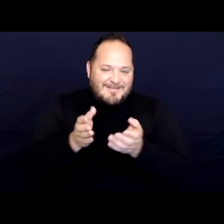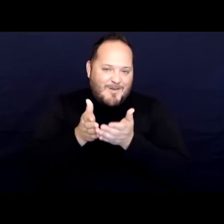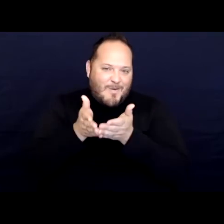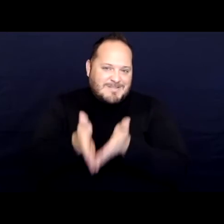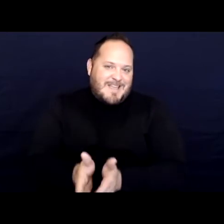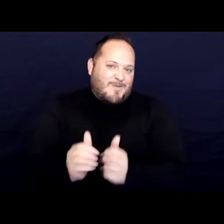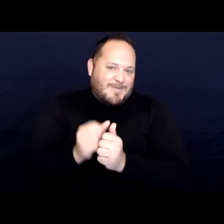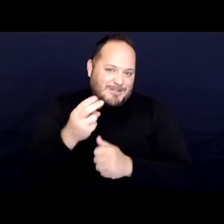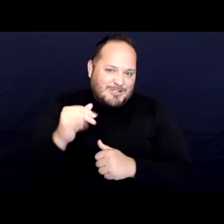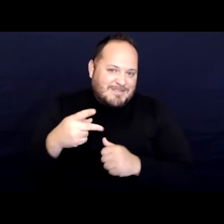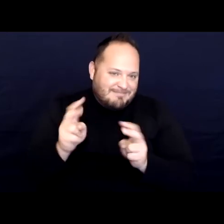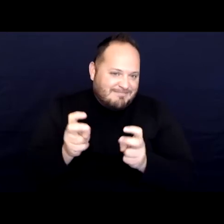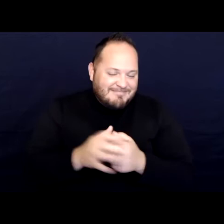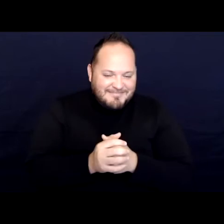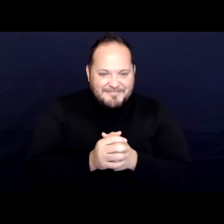And so